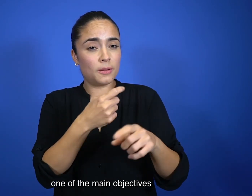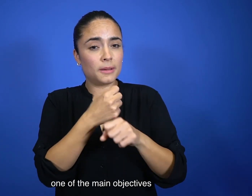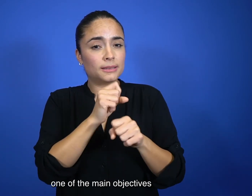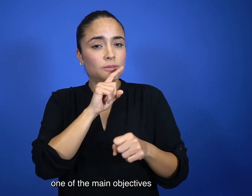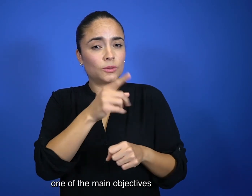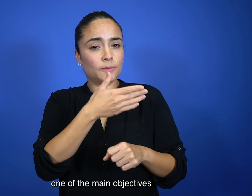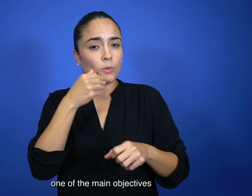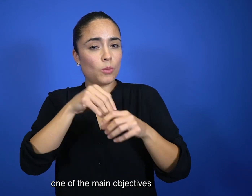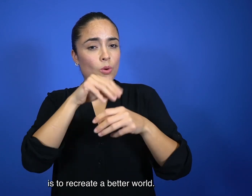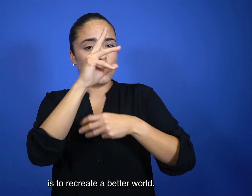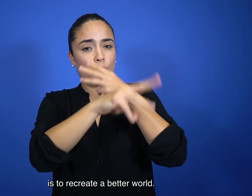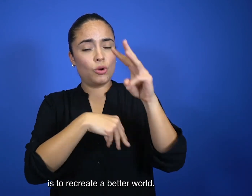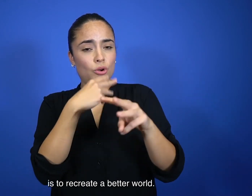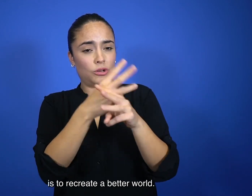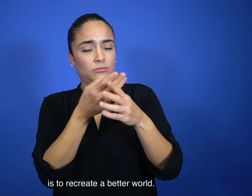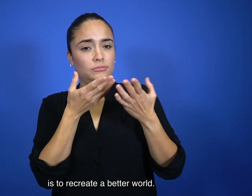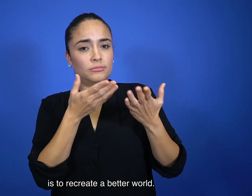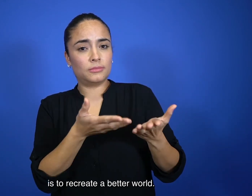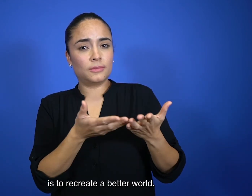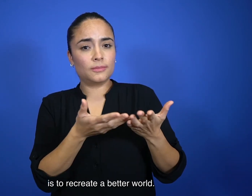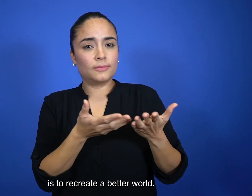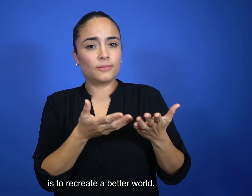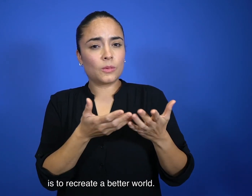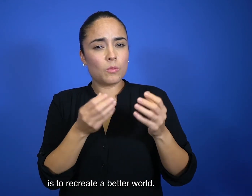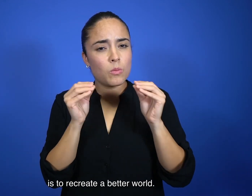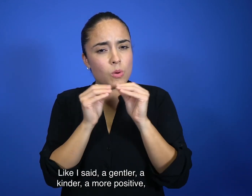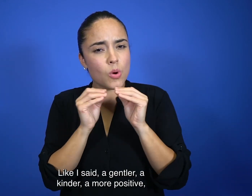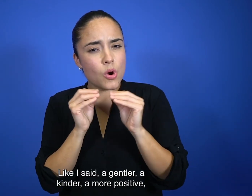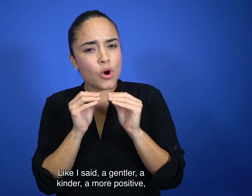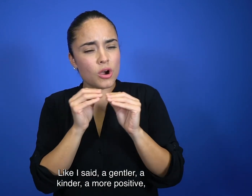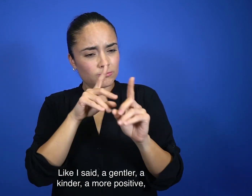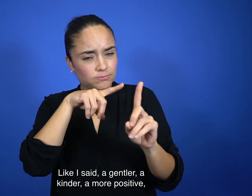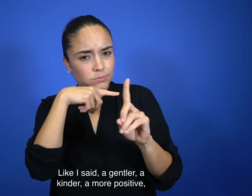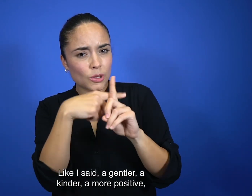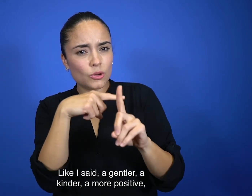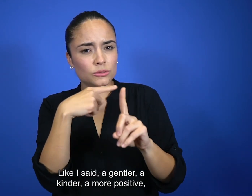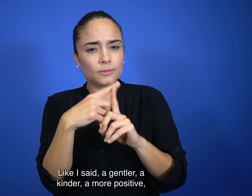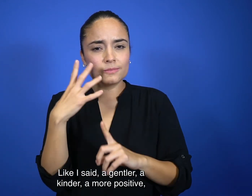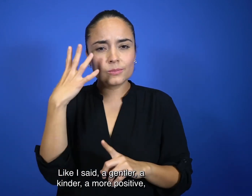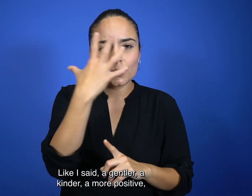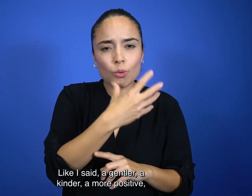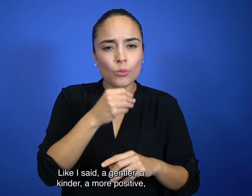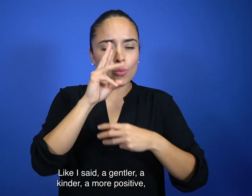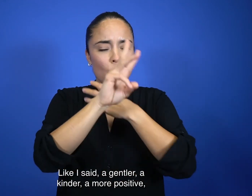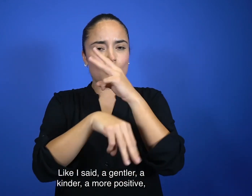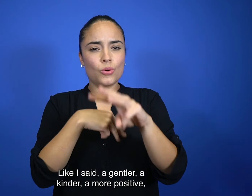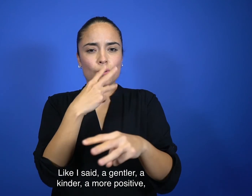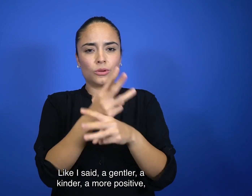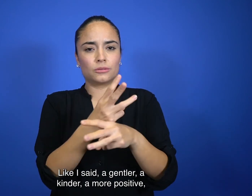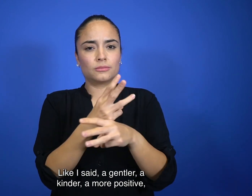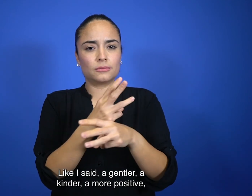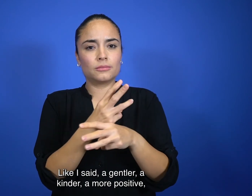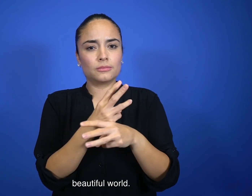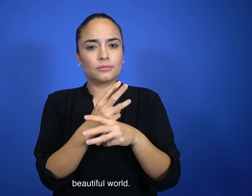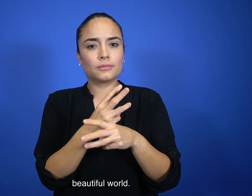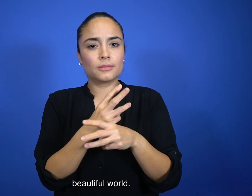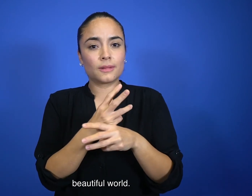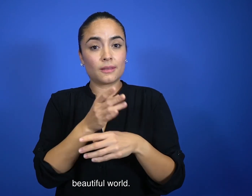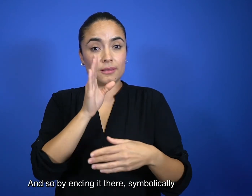main objectives is to recreate a better world. Like I said, a gentler, a kinder, a more positive, beautiful world. And